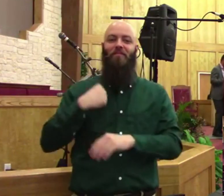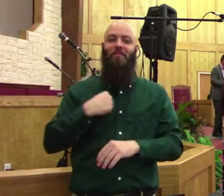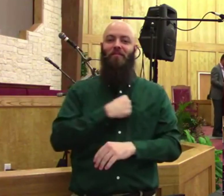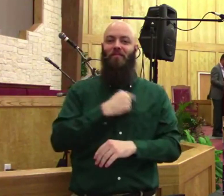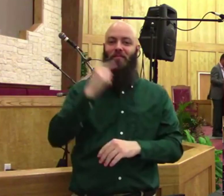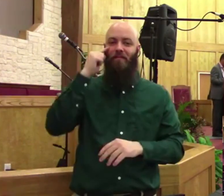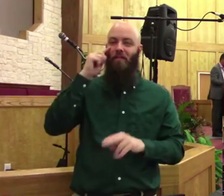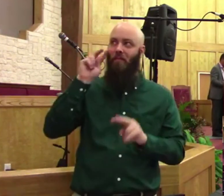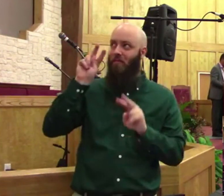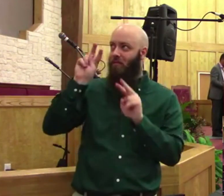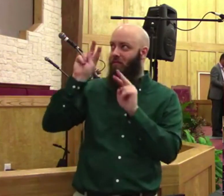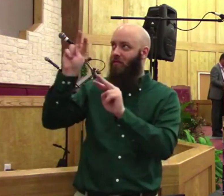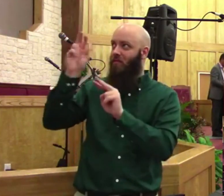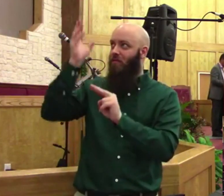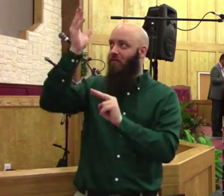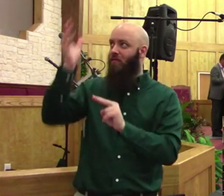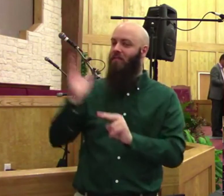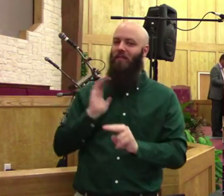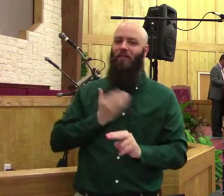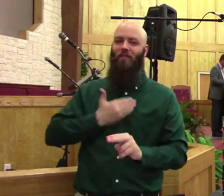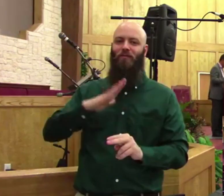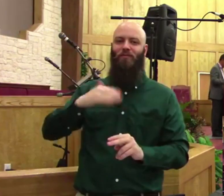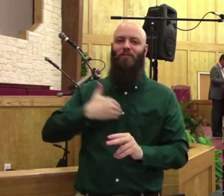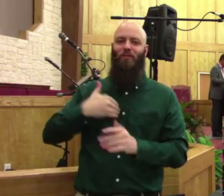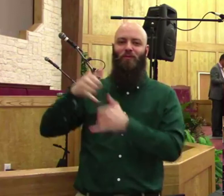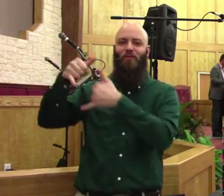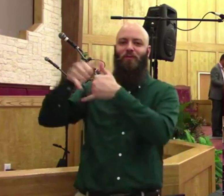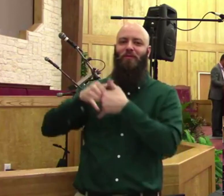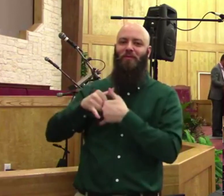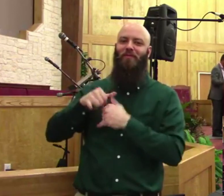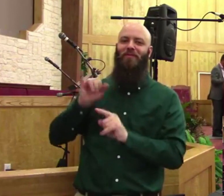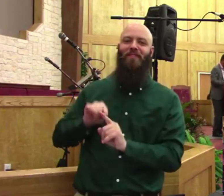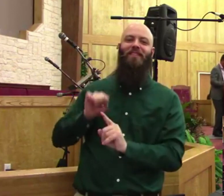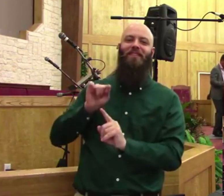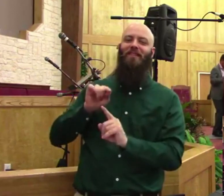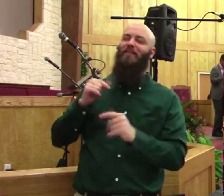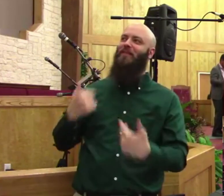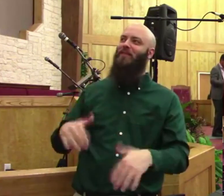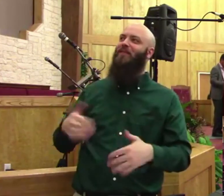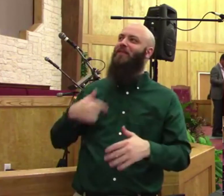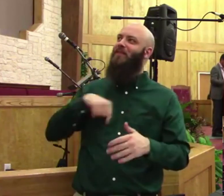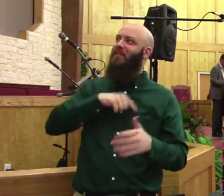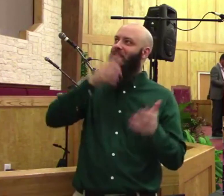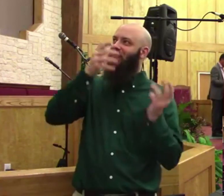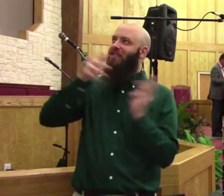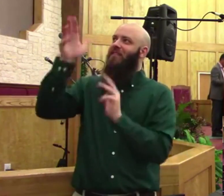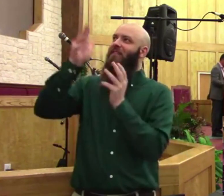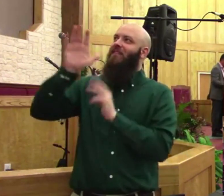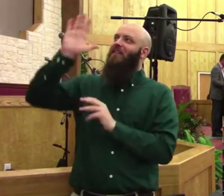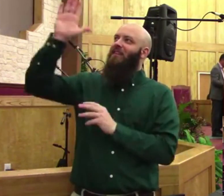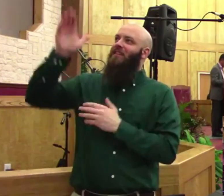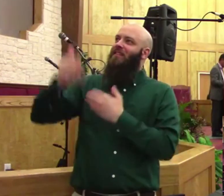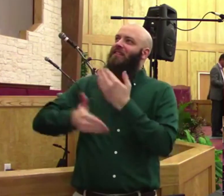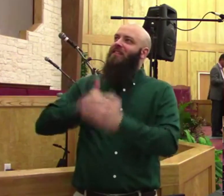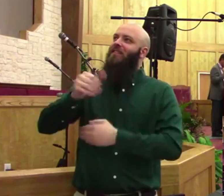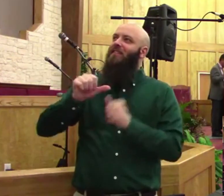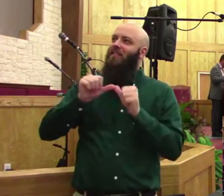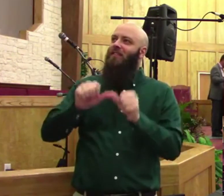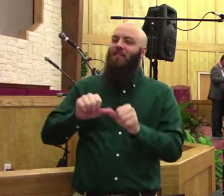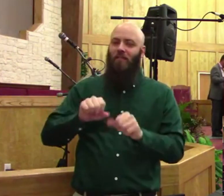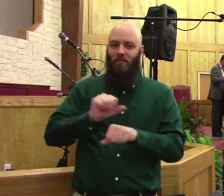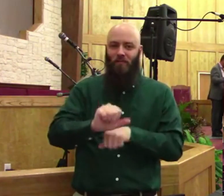on him, our souls remain till the race is finished and the work is